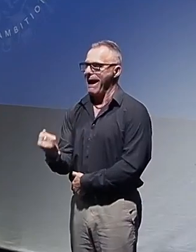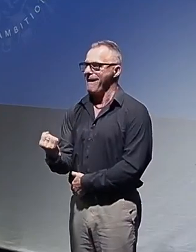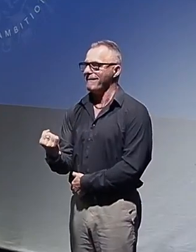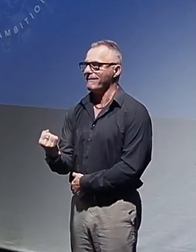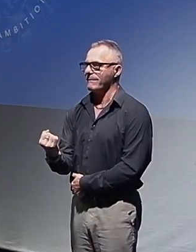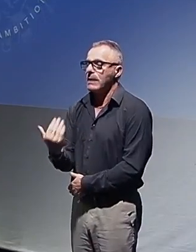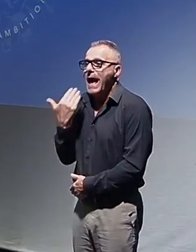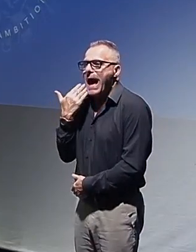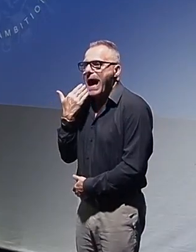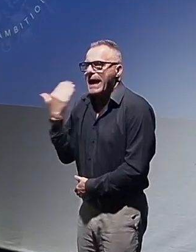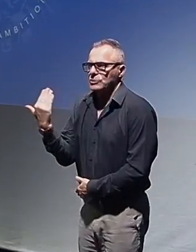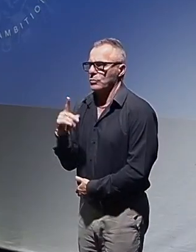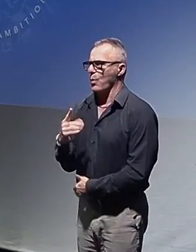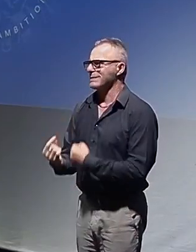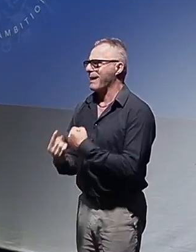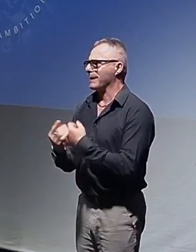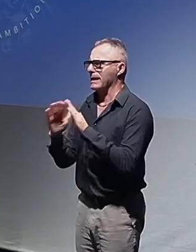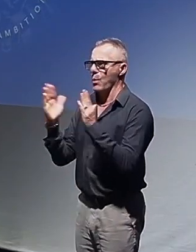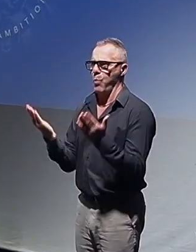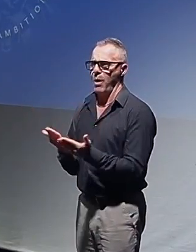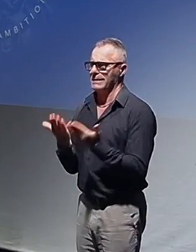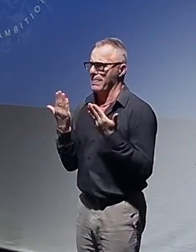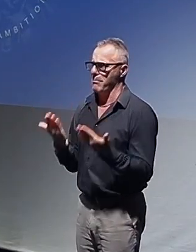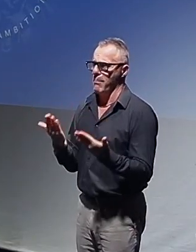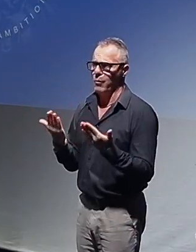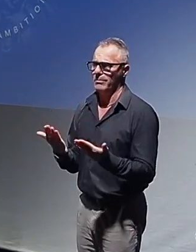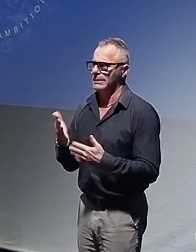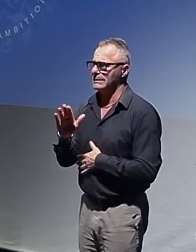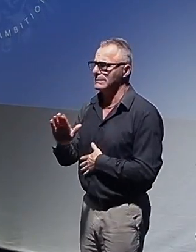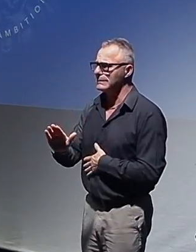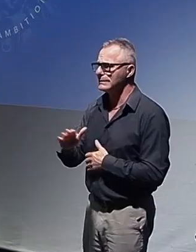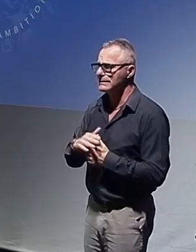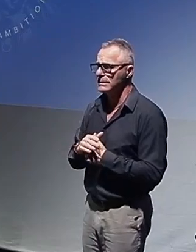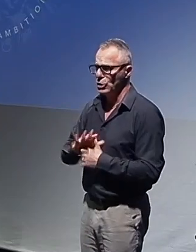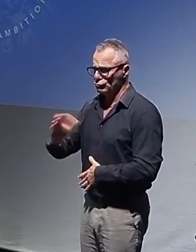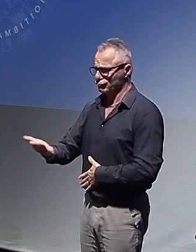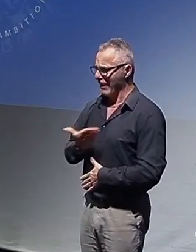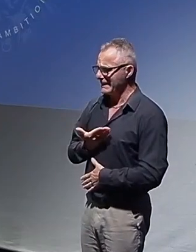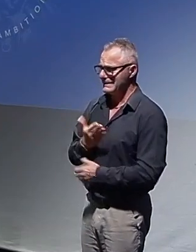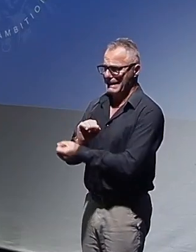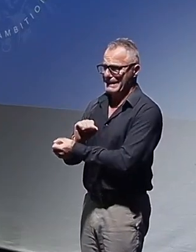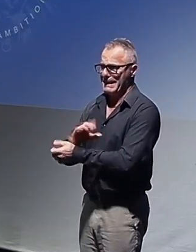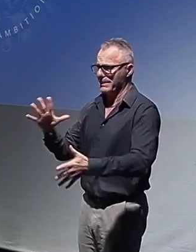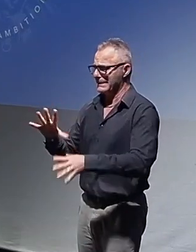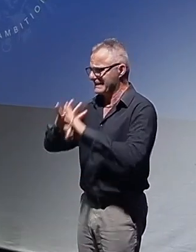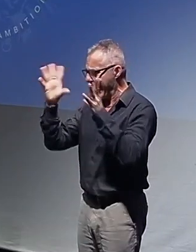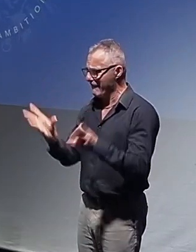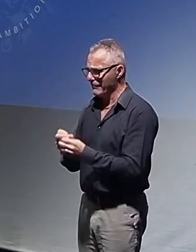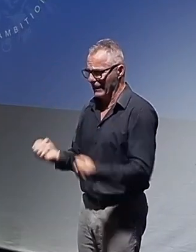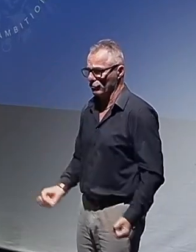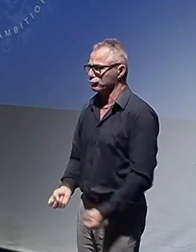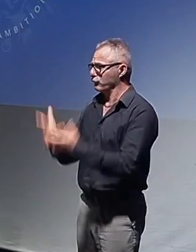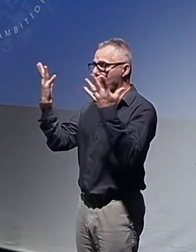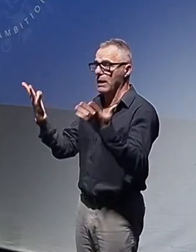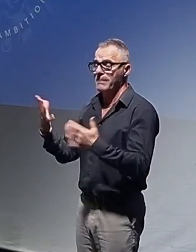don't know what the hell is going on in the world right now, and if that's, you know, civil rights, liberties, everything's being thrown up. It's a